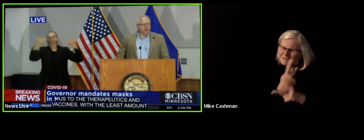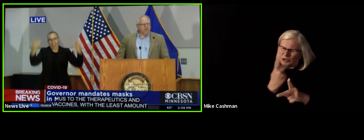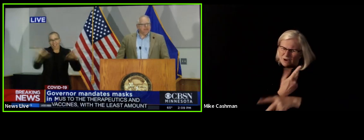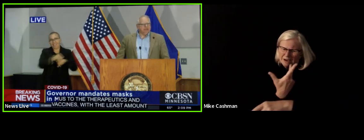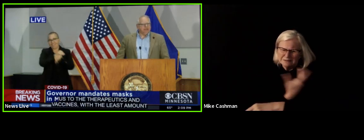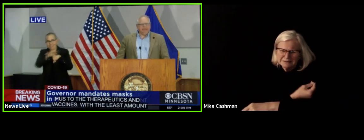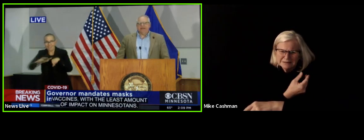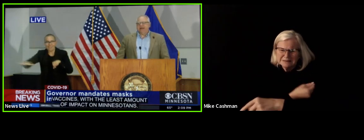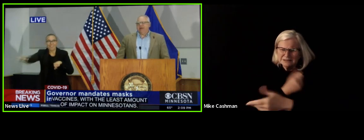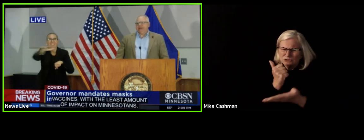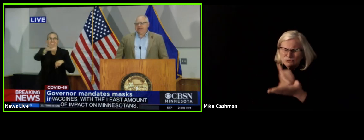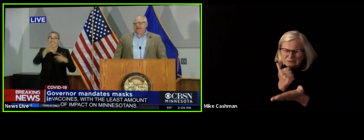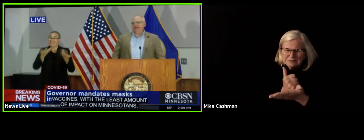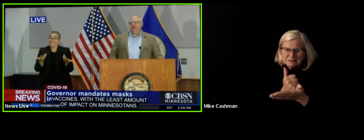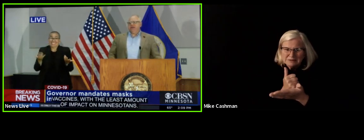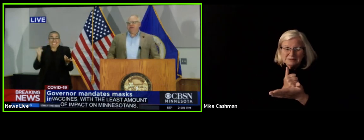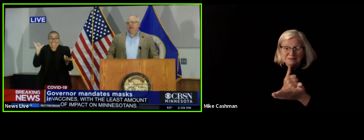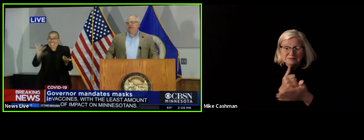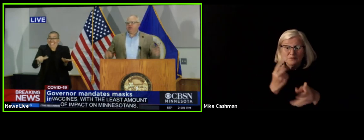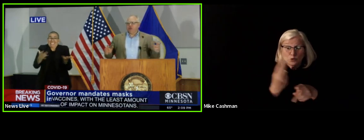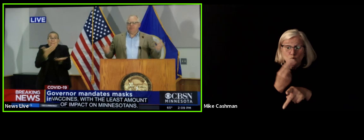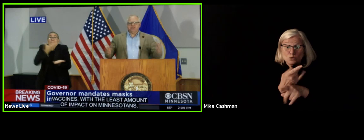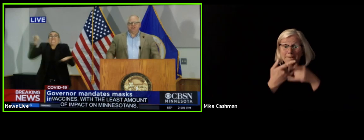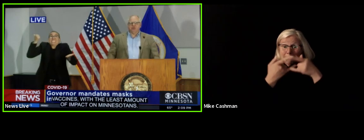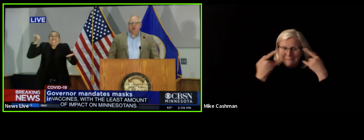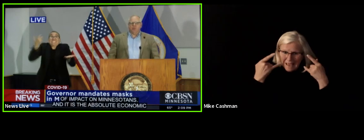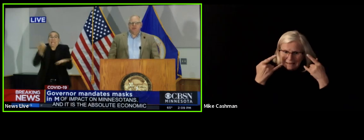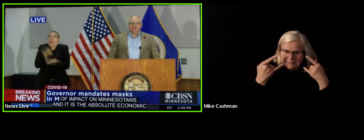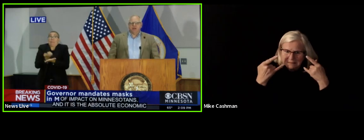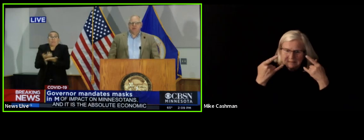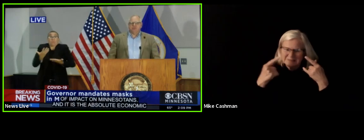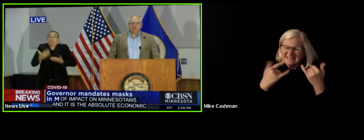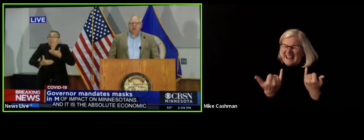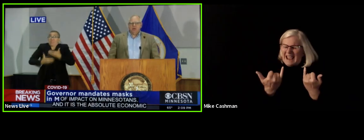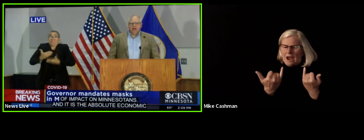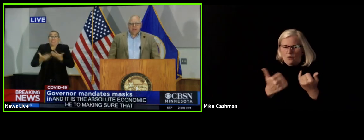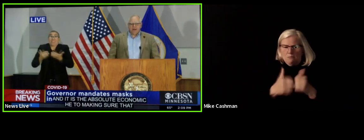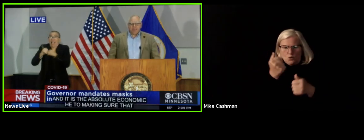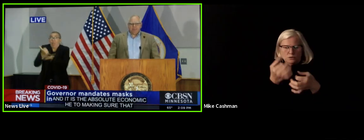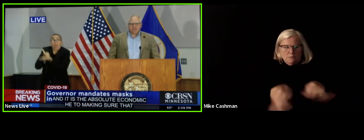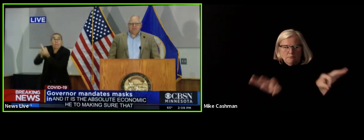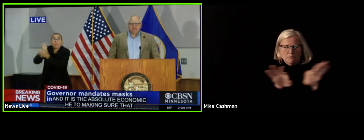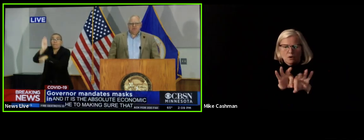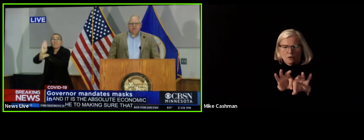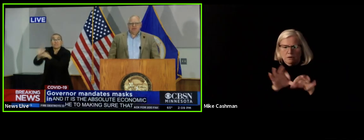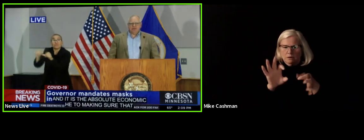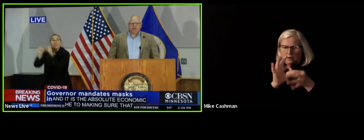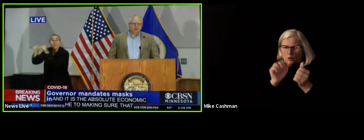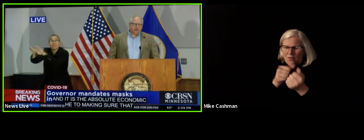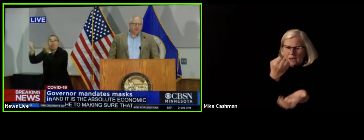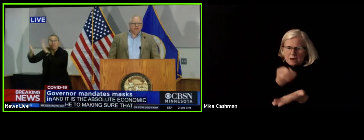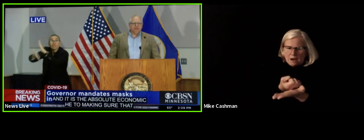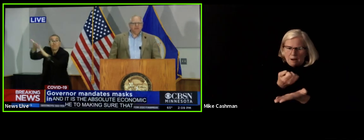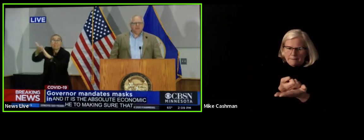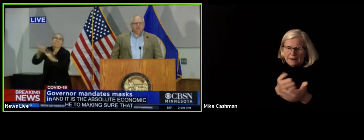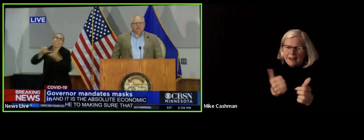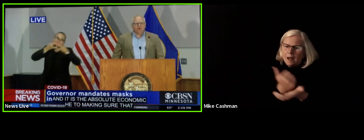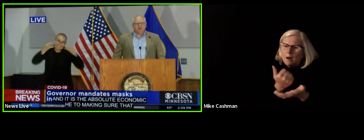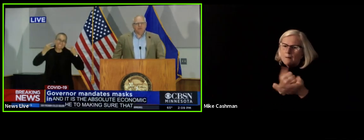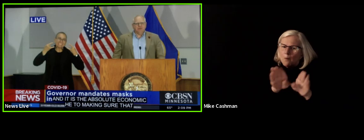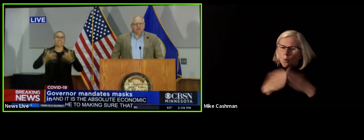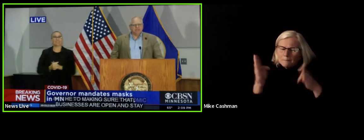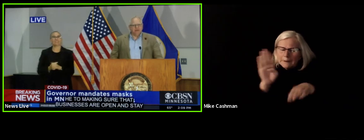absolute economic key to making sure that businesses are open and stay open. So this is a move that you'll hear the details about